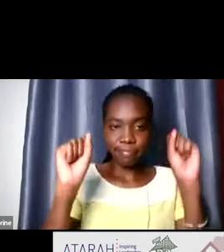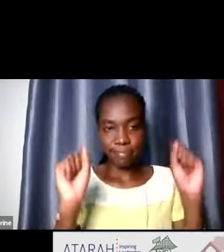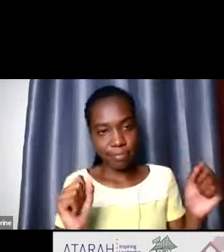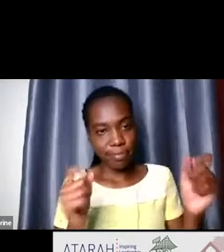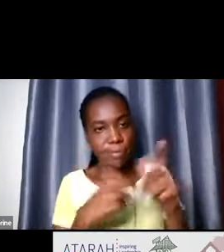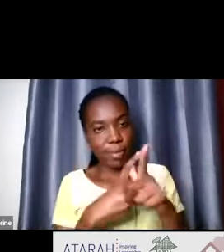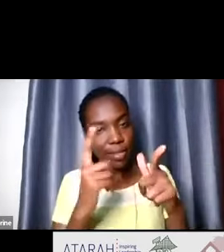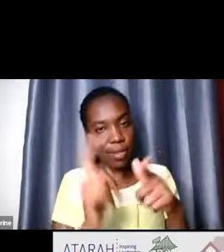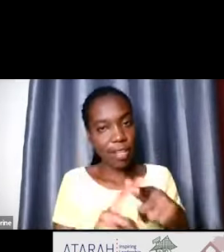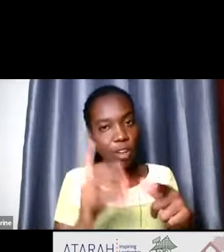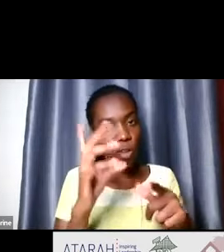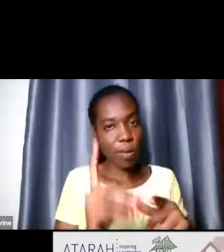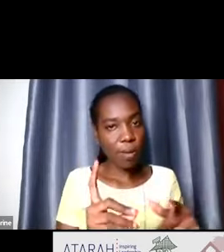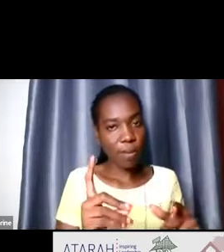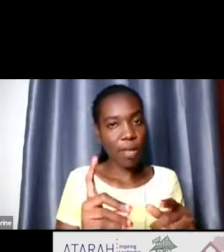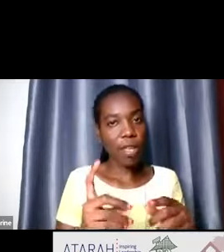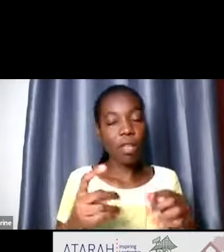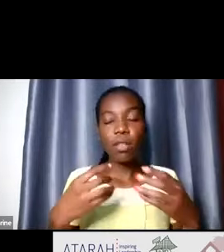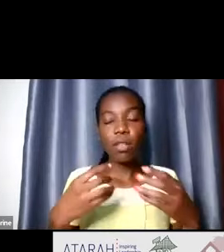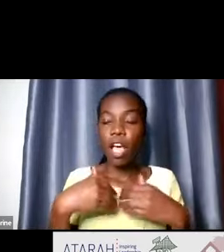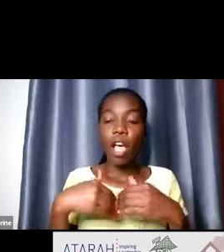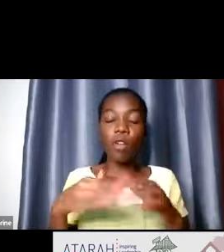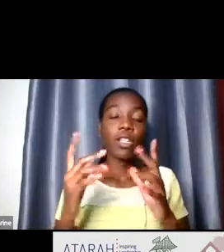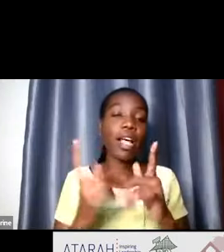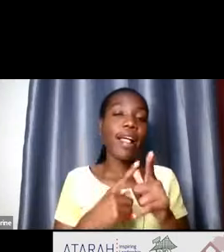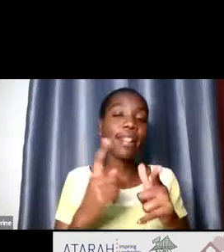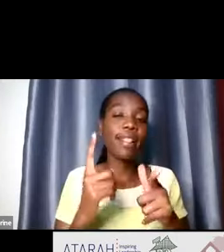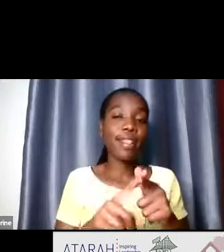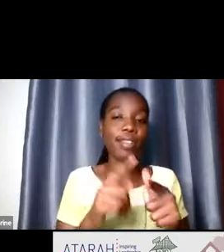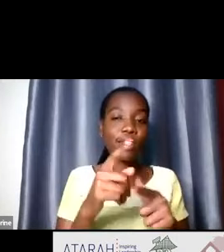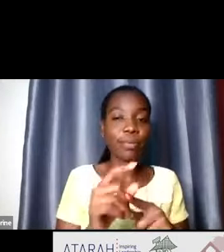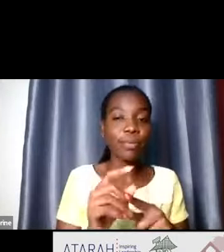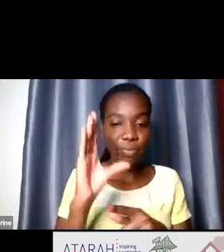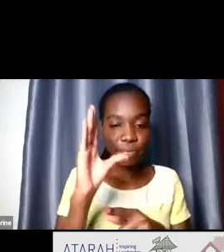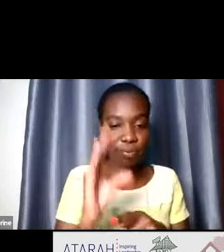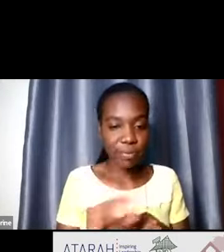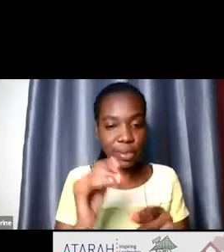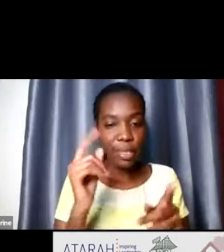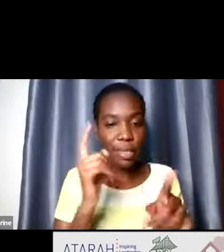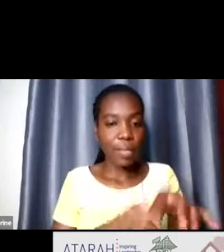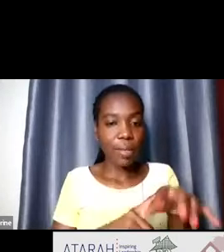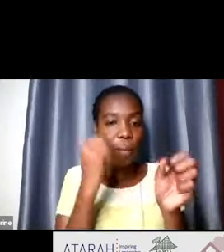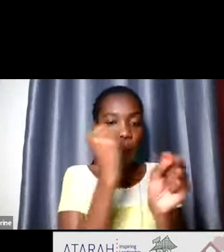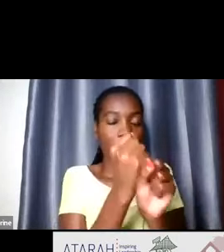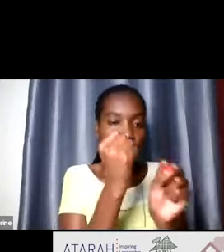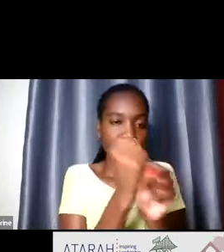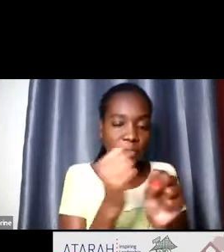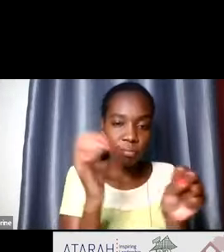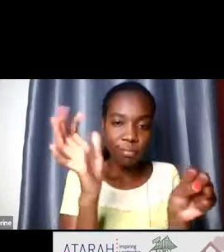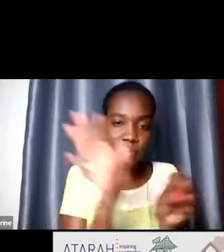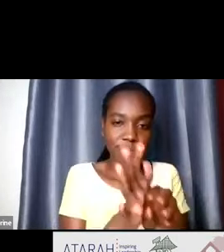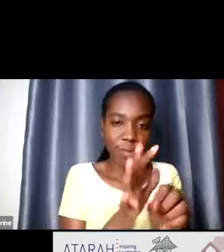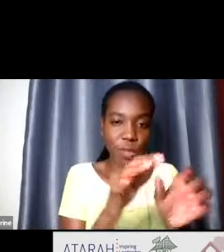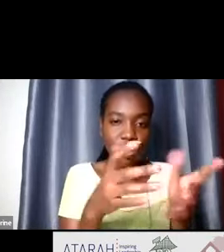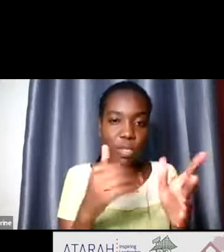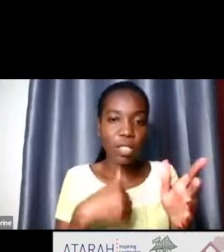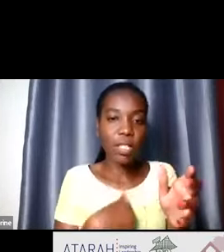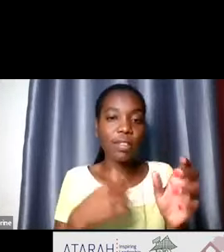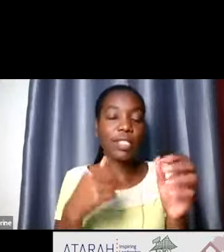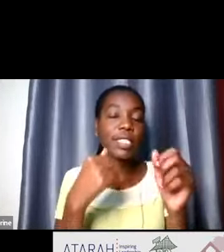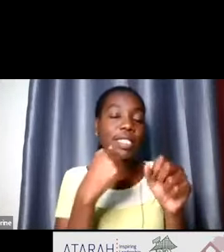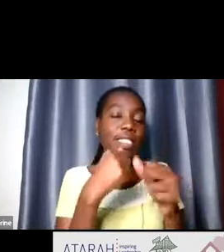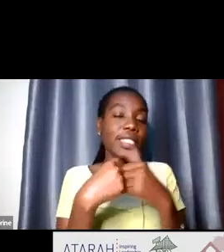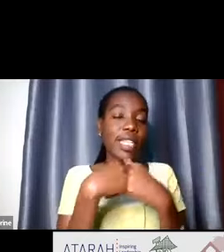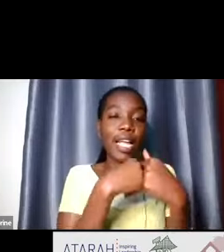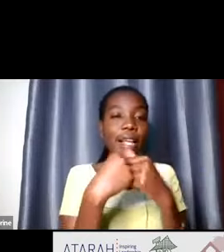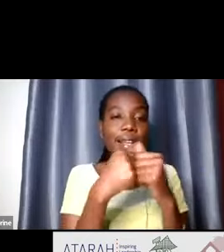dopamine. And that is one of the ways of decompressing when work is too much or when you have challenges at work. But besides